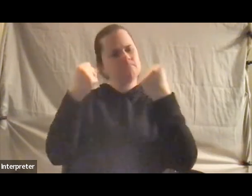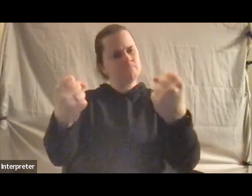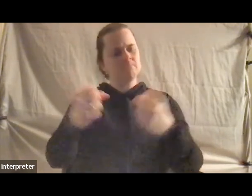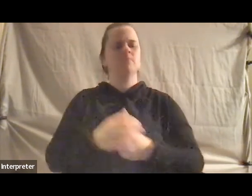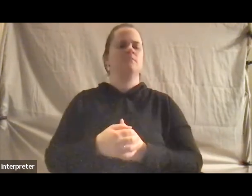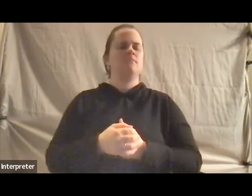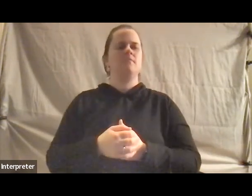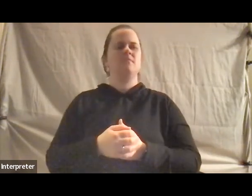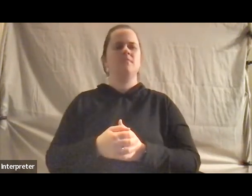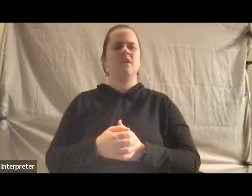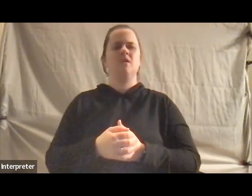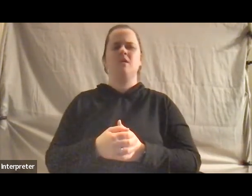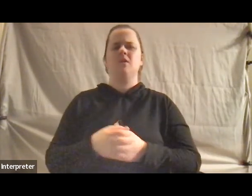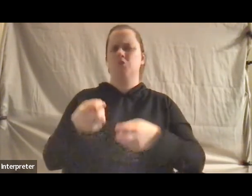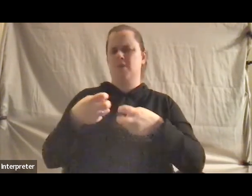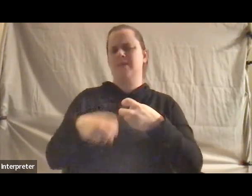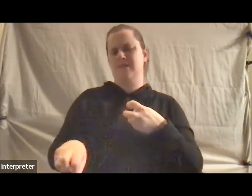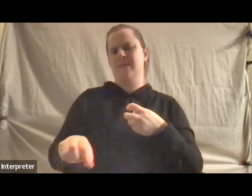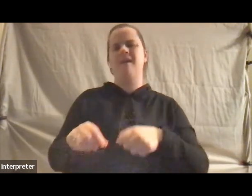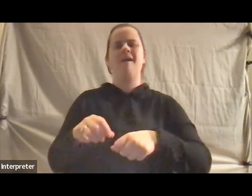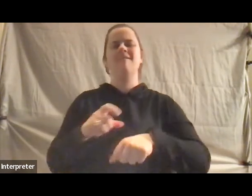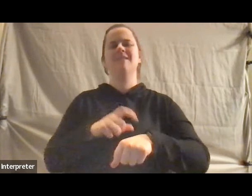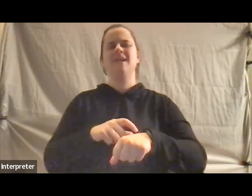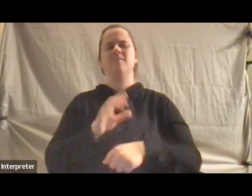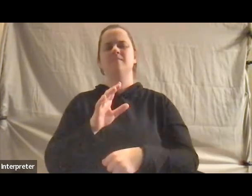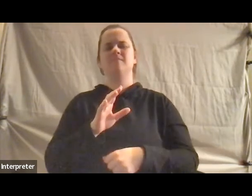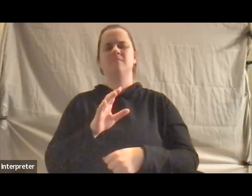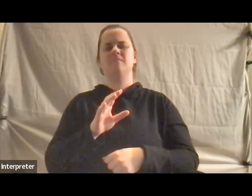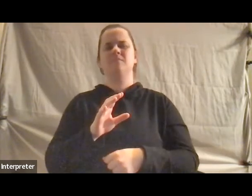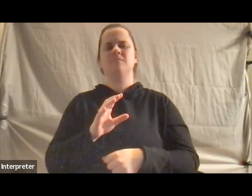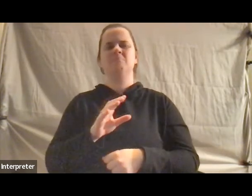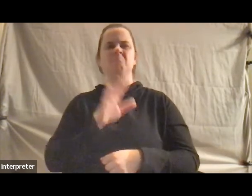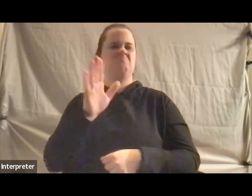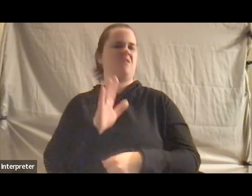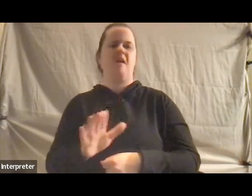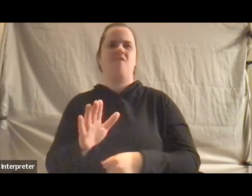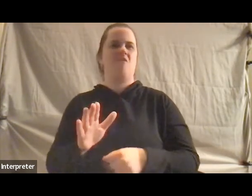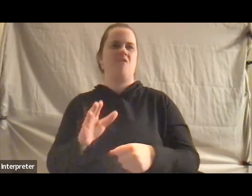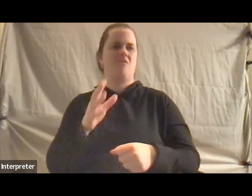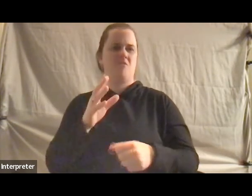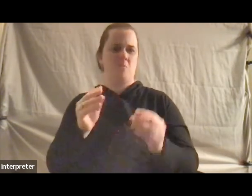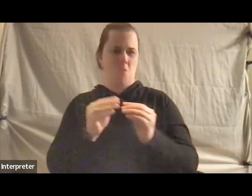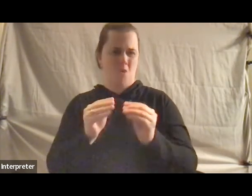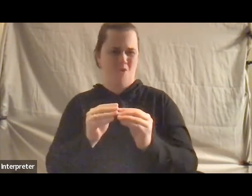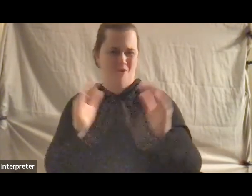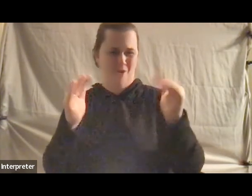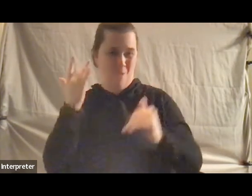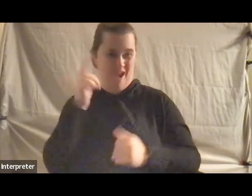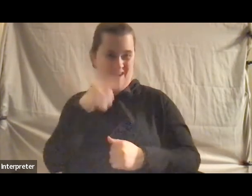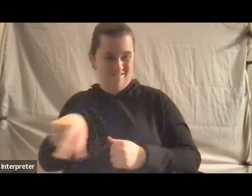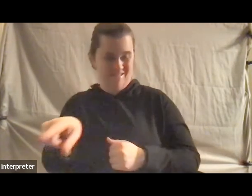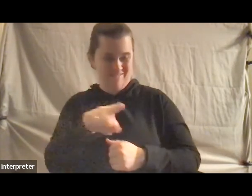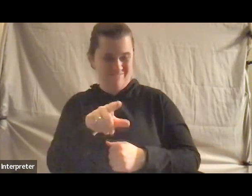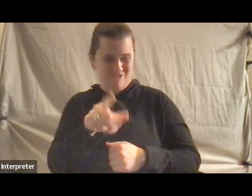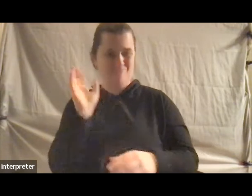trying times, I have never had more hope because you continue to participate